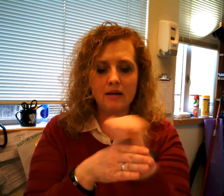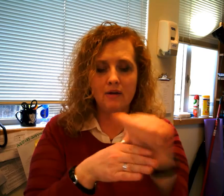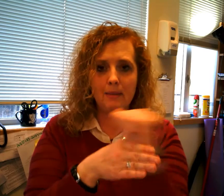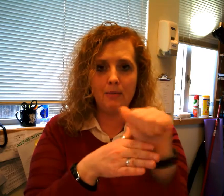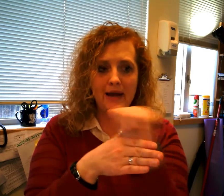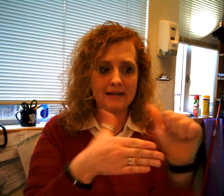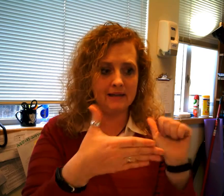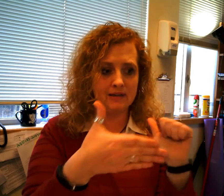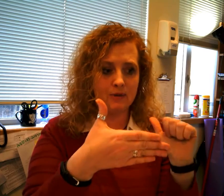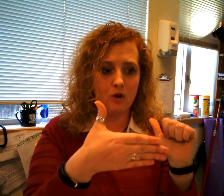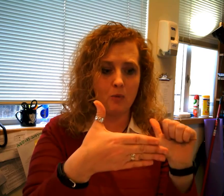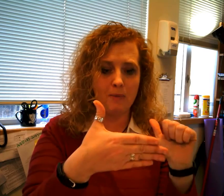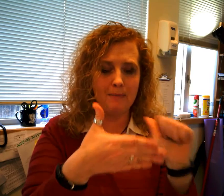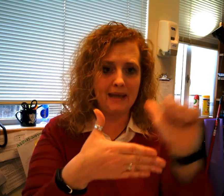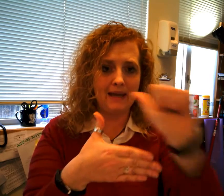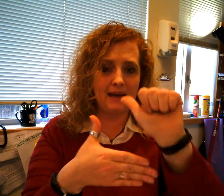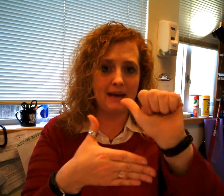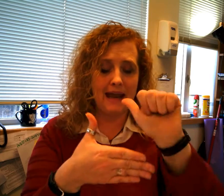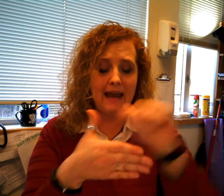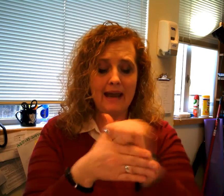Okay, practice with an open B and an A.